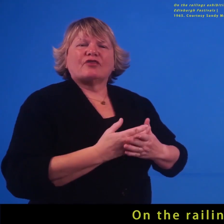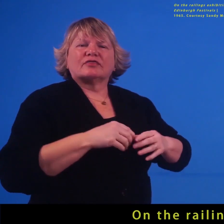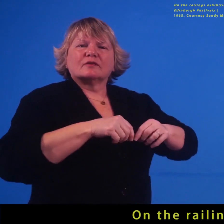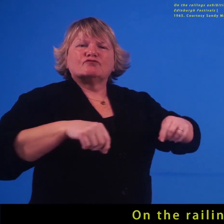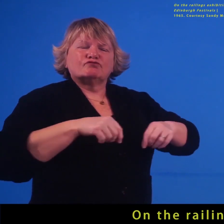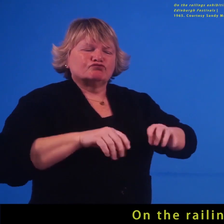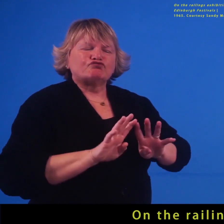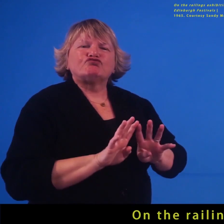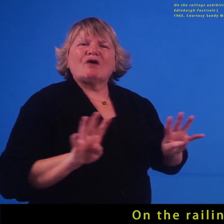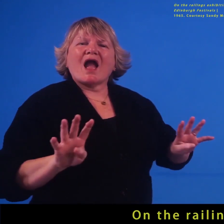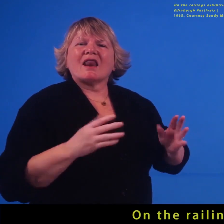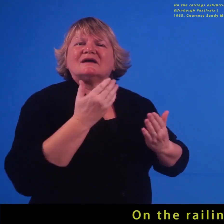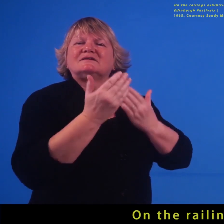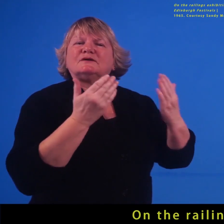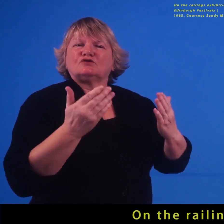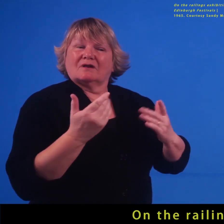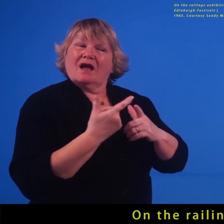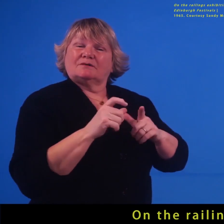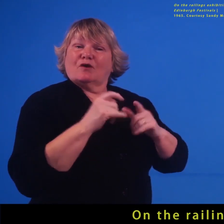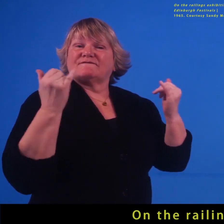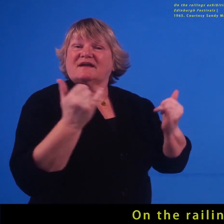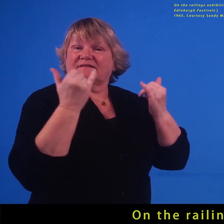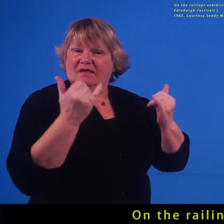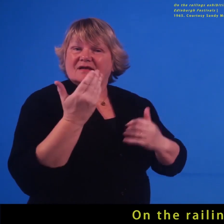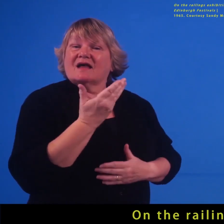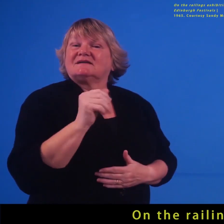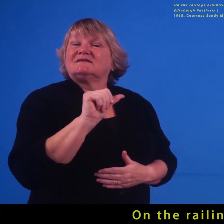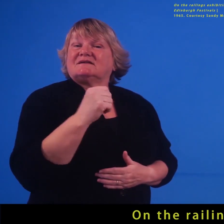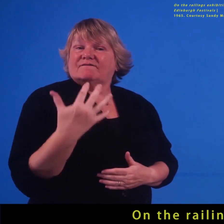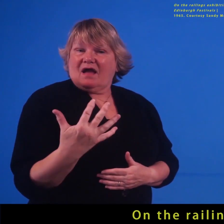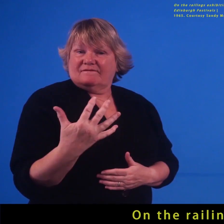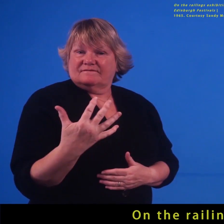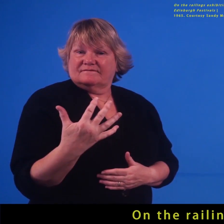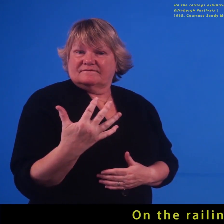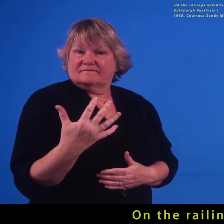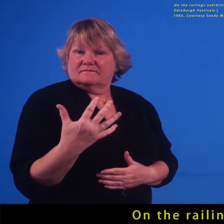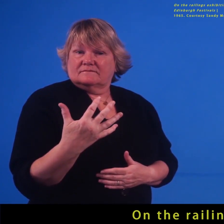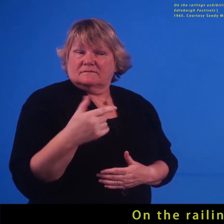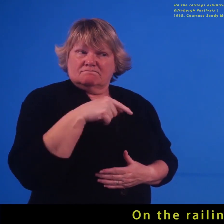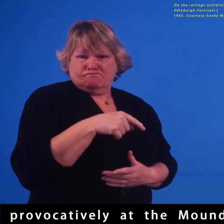On the Railings exhibition, Edinburgh Festivals, 1965.